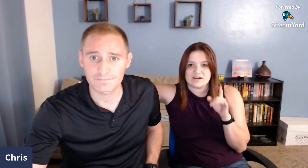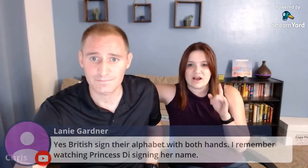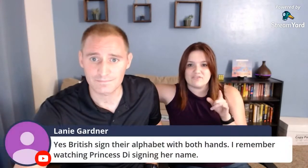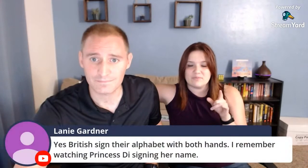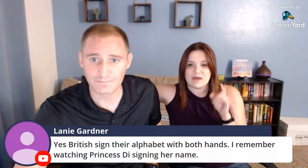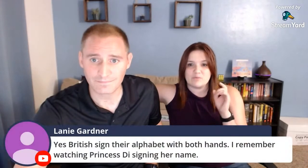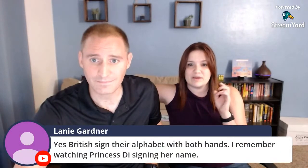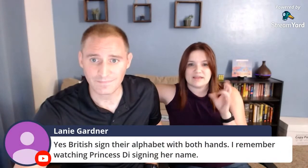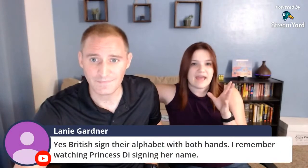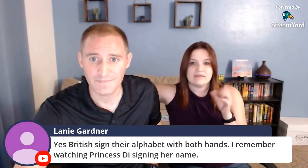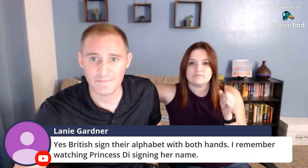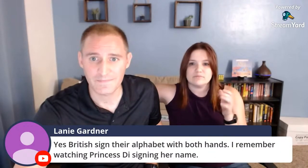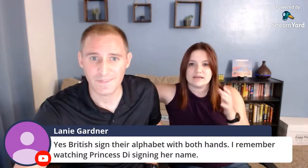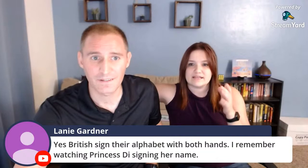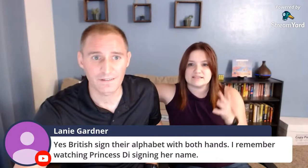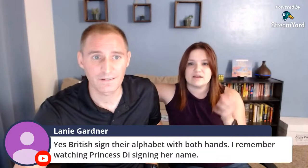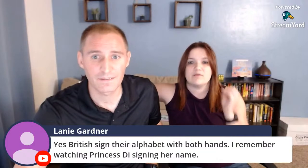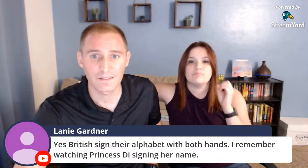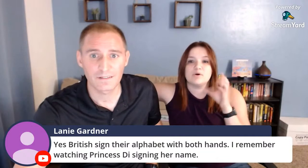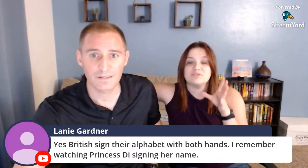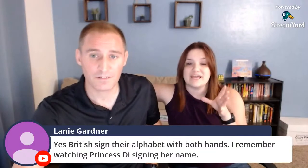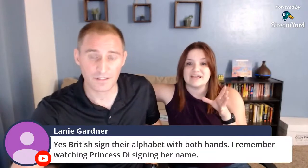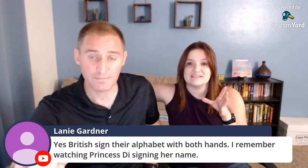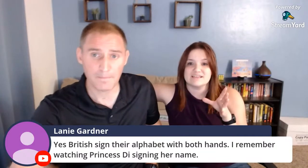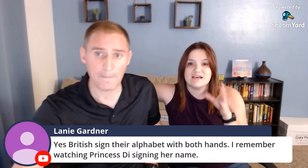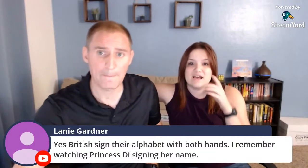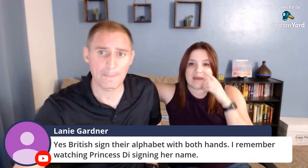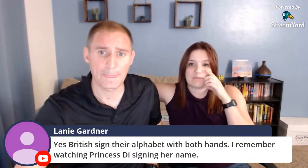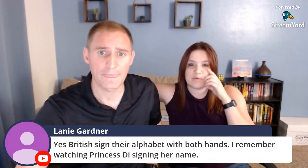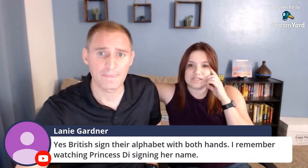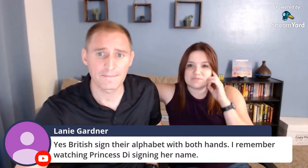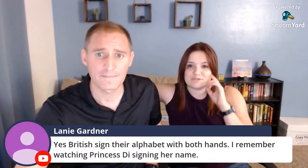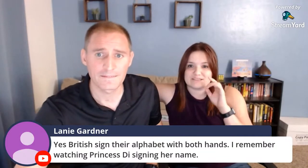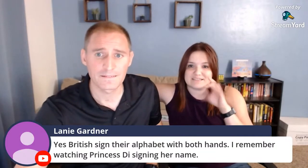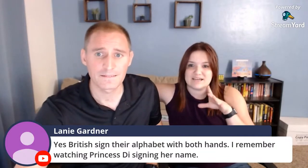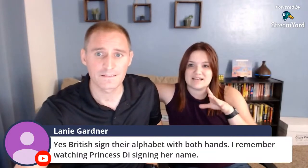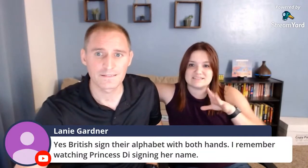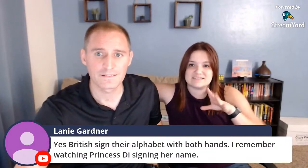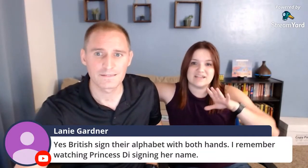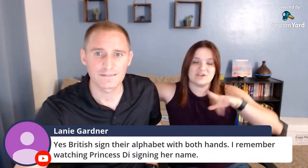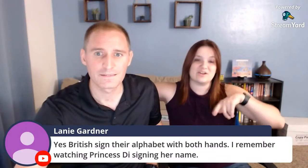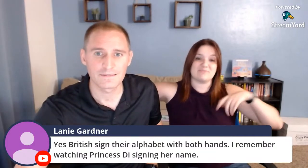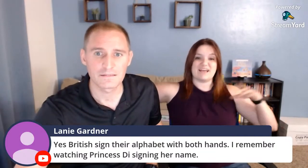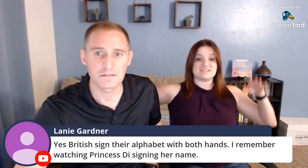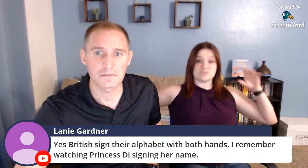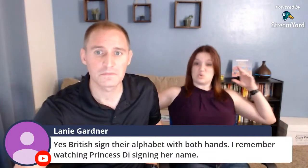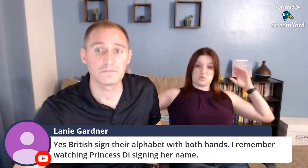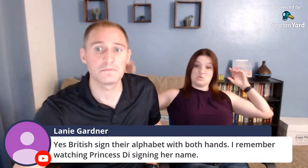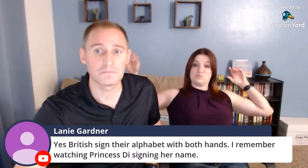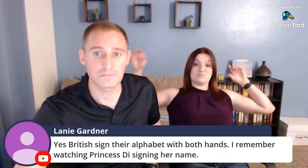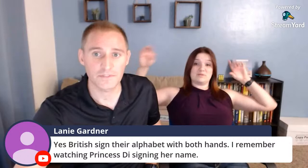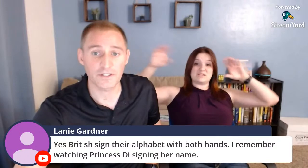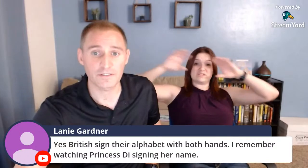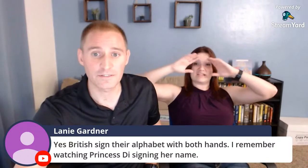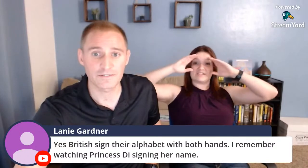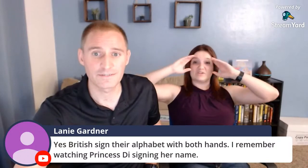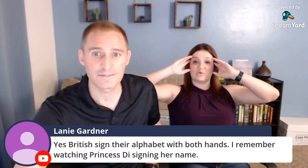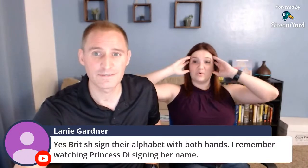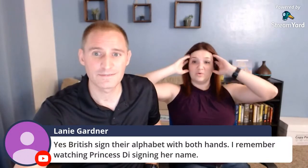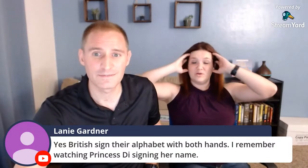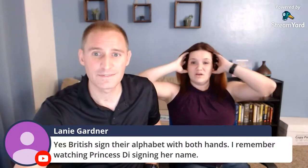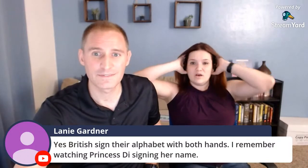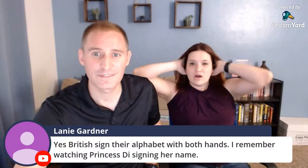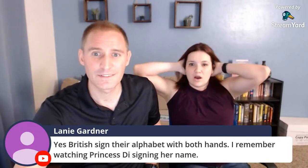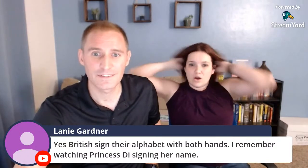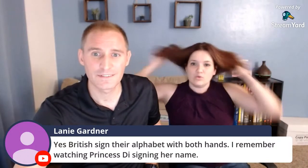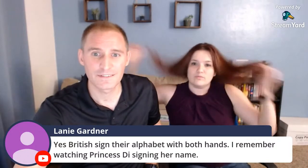sign their alphabet with I can't say it now. Both hands. I remember watching Princess Di signing her name. That's so cool. Very That's just like so